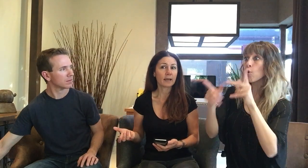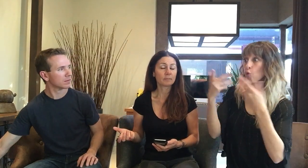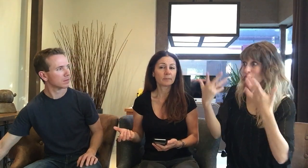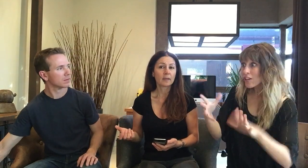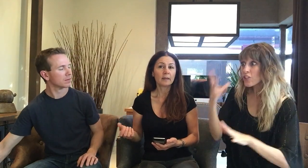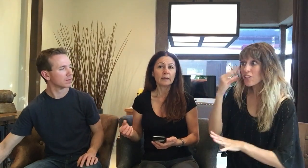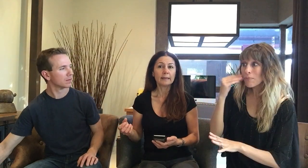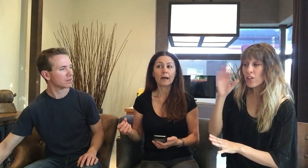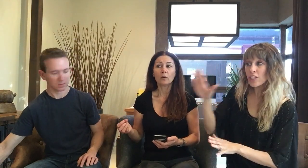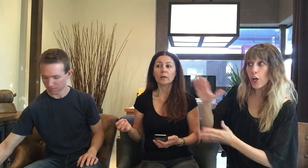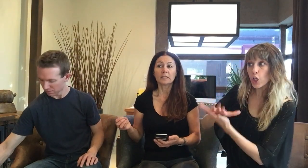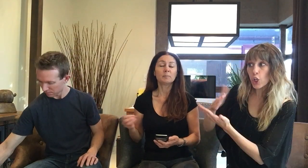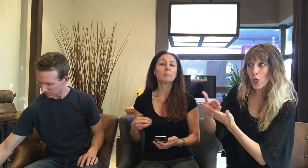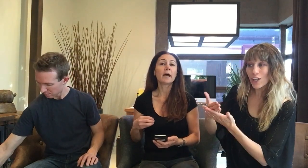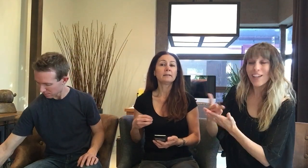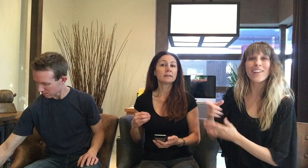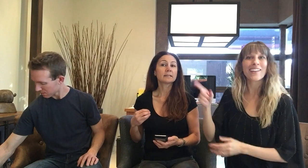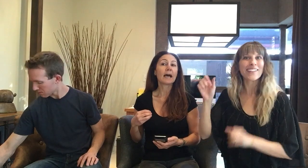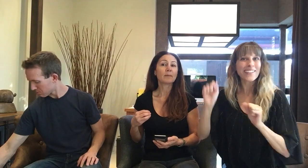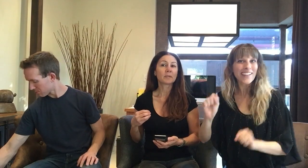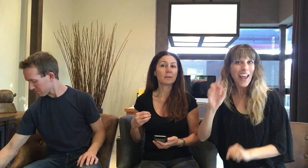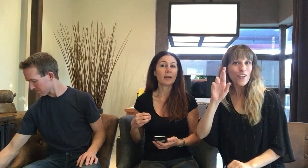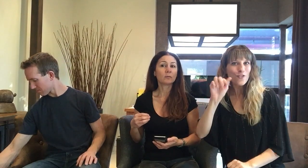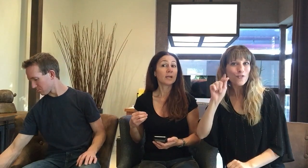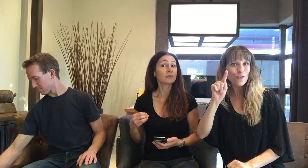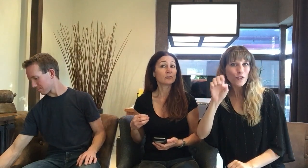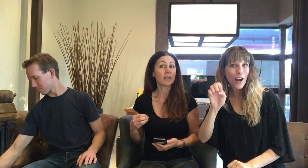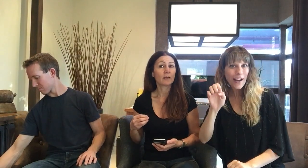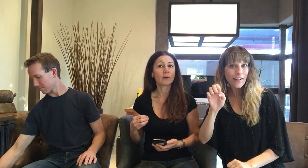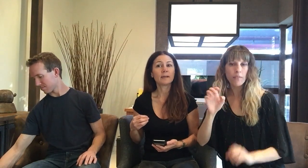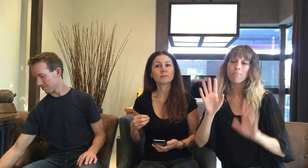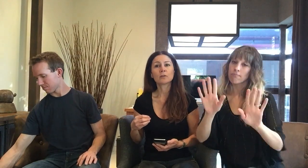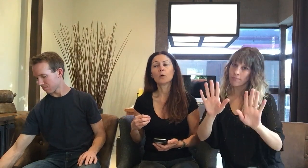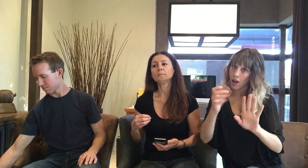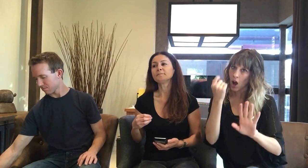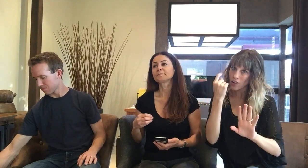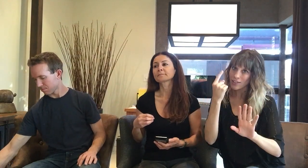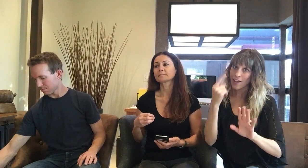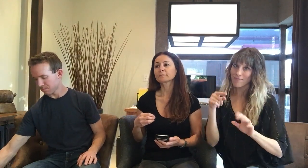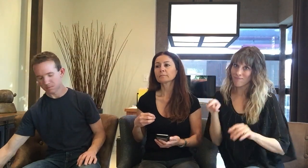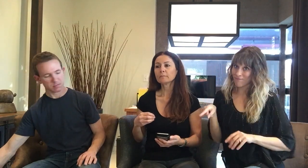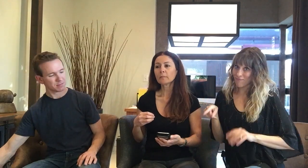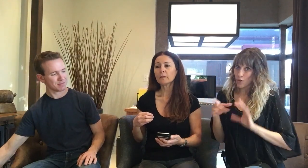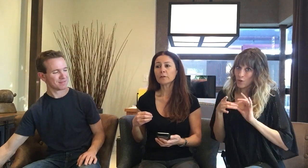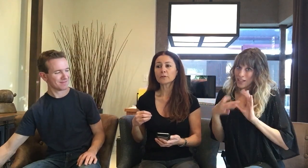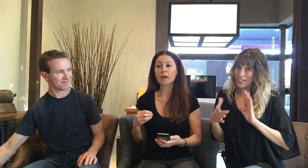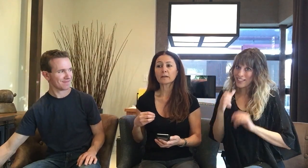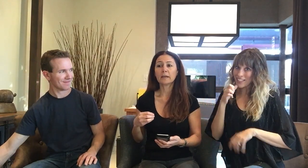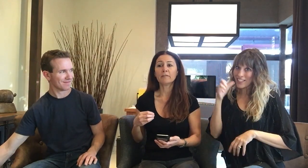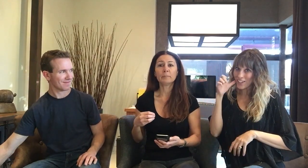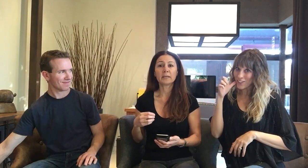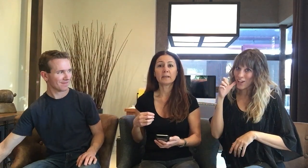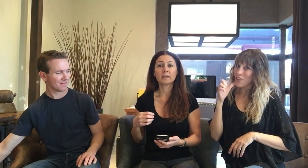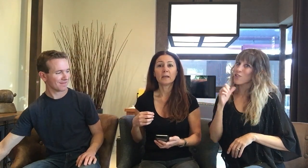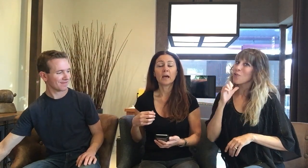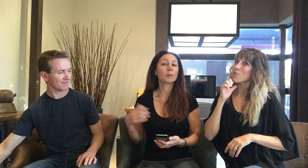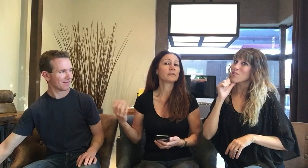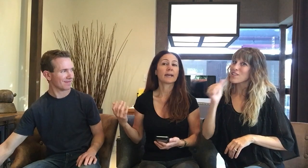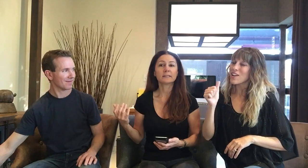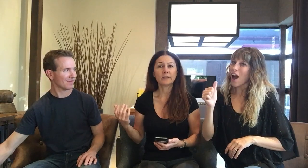app. Now, keep in mind that this app came out yesterday, right? So there's not going to have been a bunch of activity